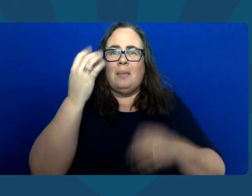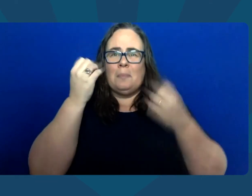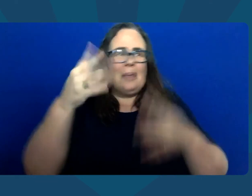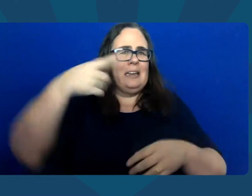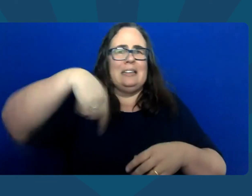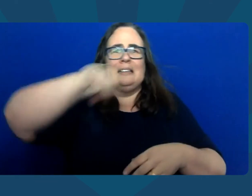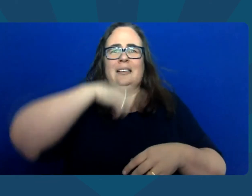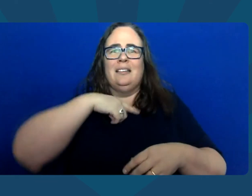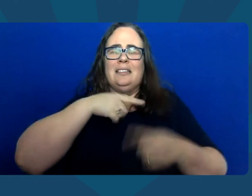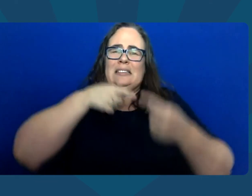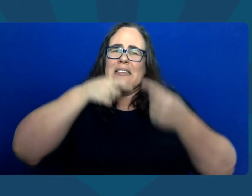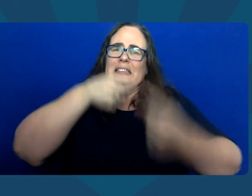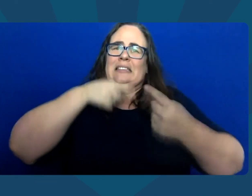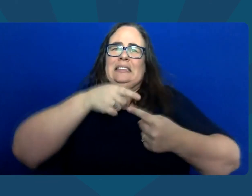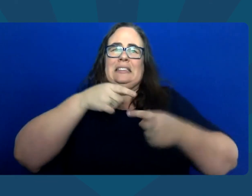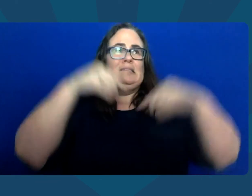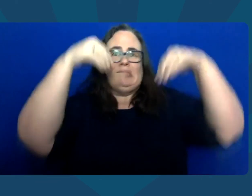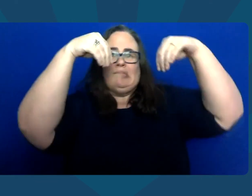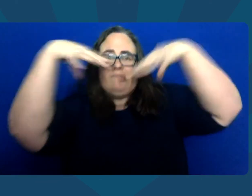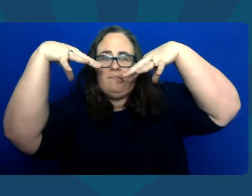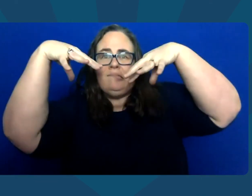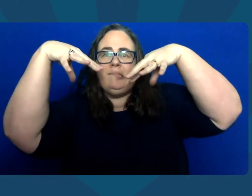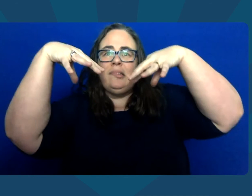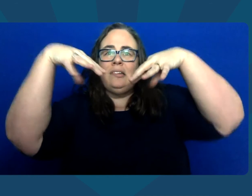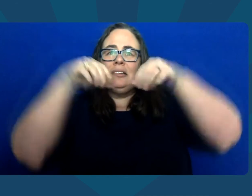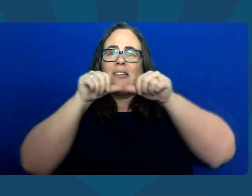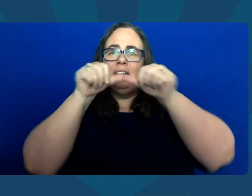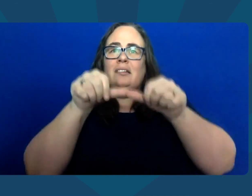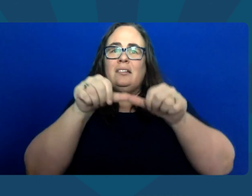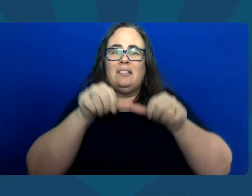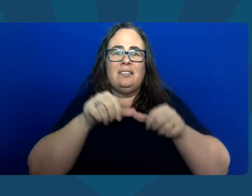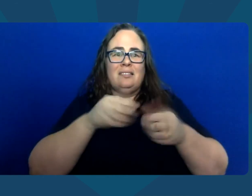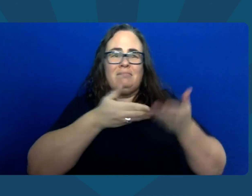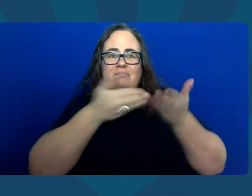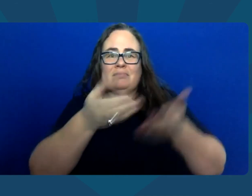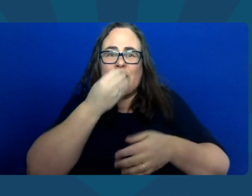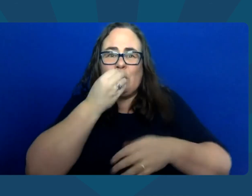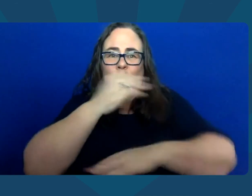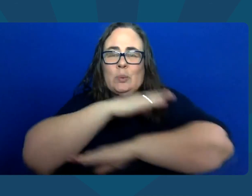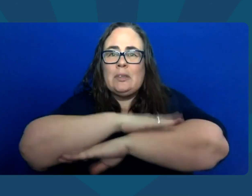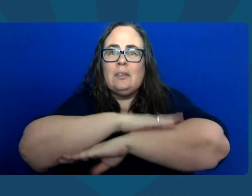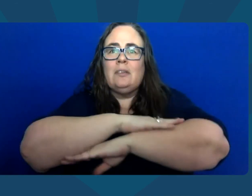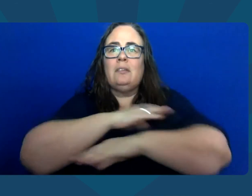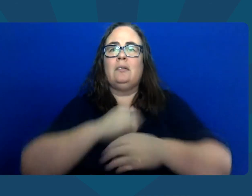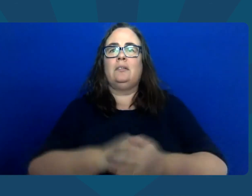our communities are struggling to keep the lights on and put food on the table.